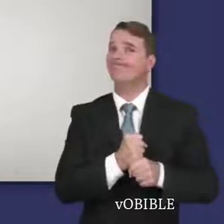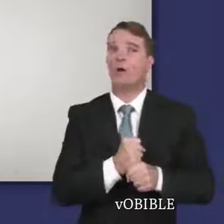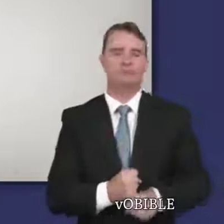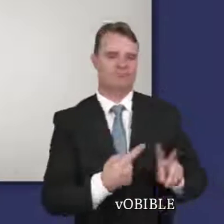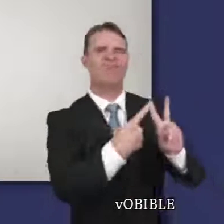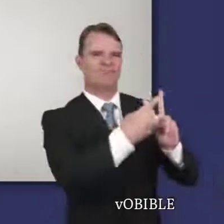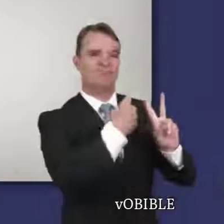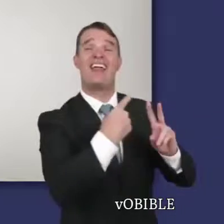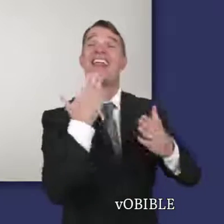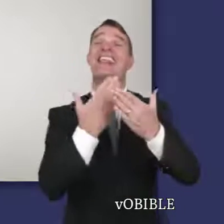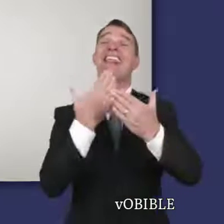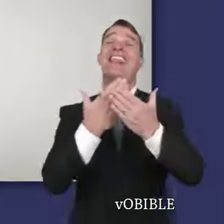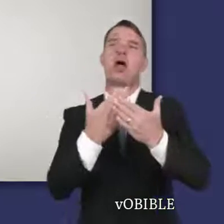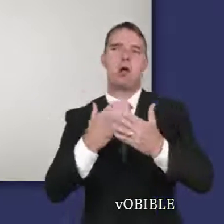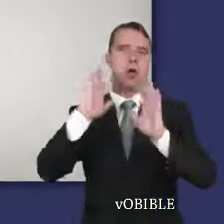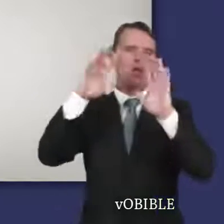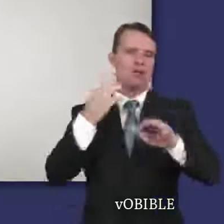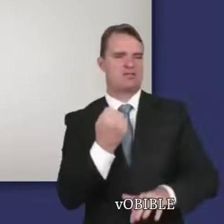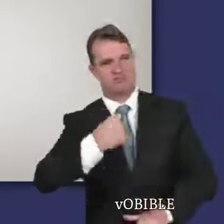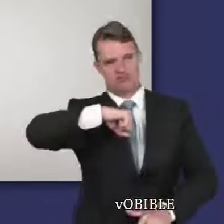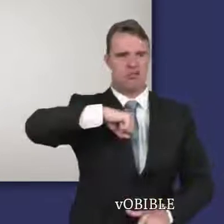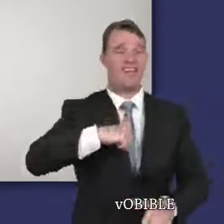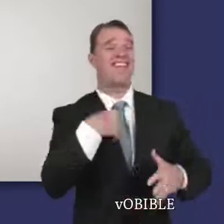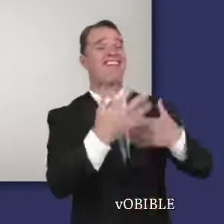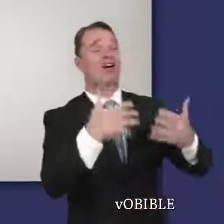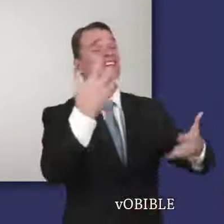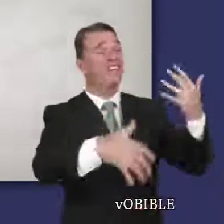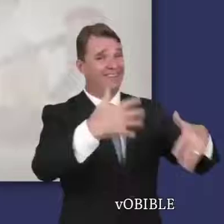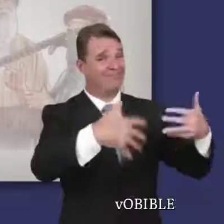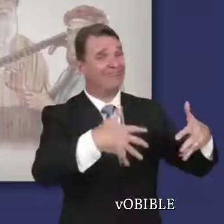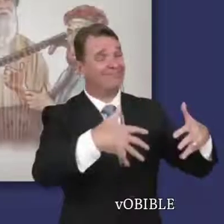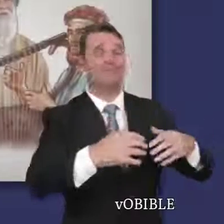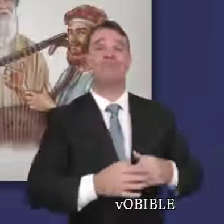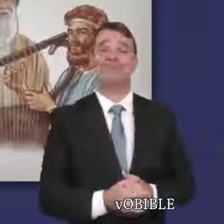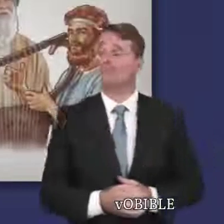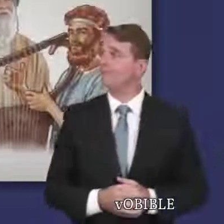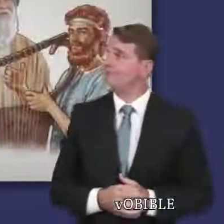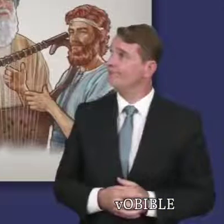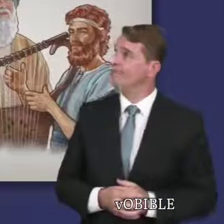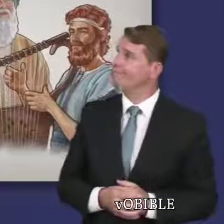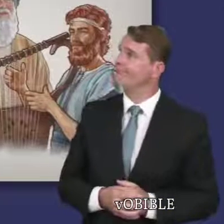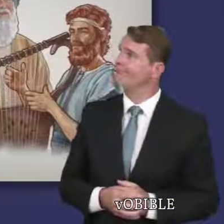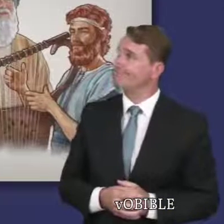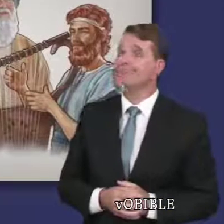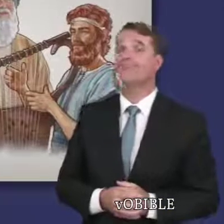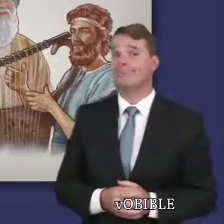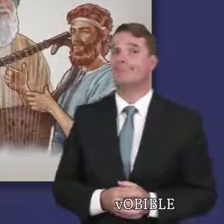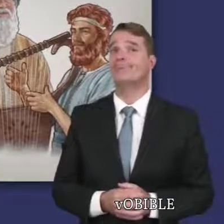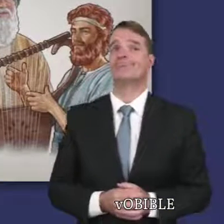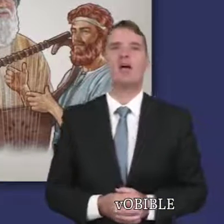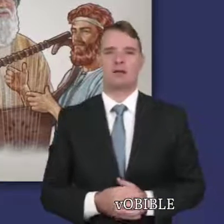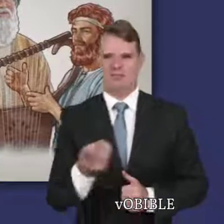and Saul disobeyed Jehovah and came to a tragic end. Samuel and David, however, served